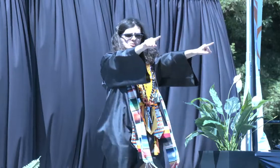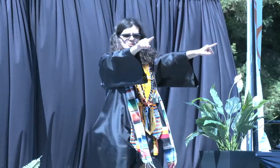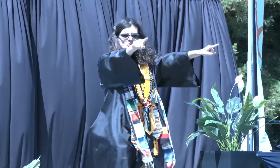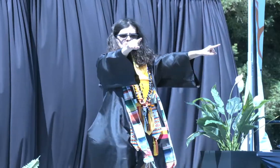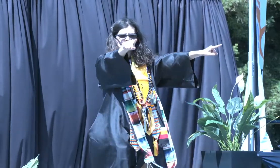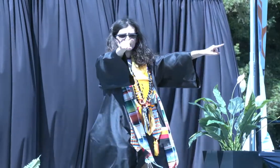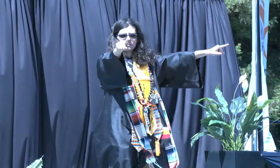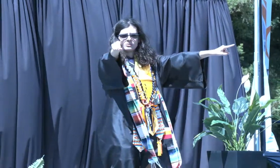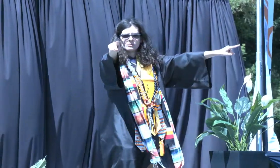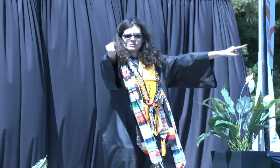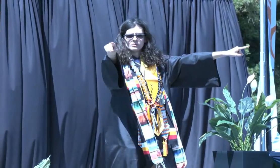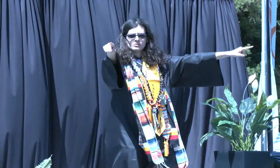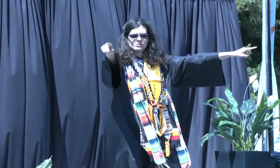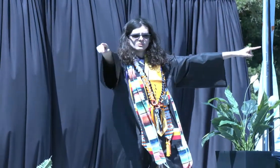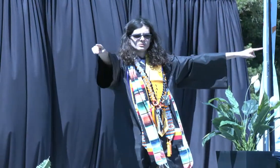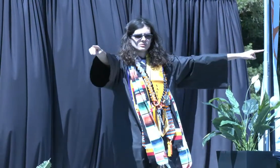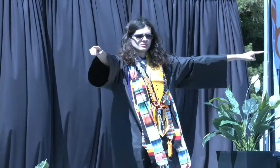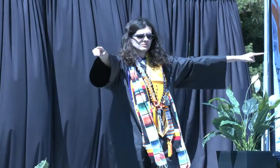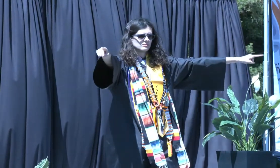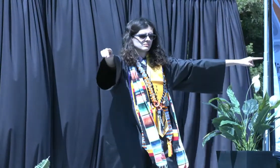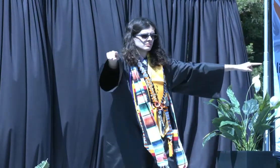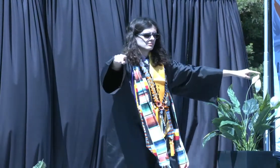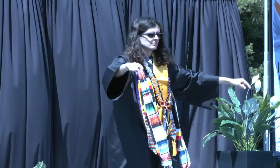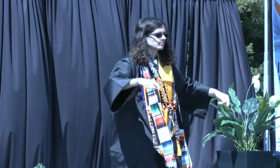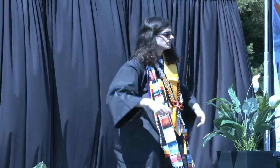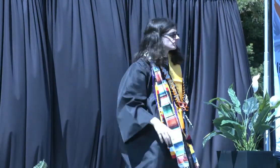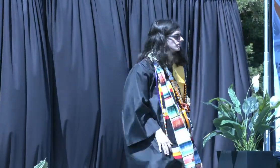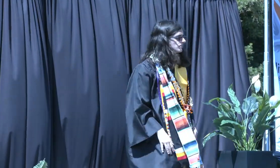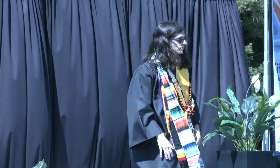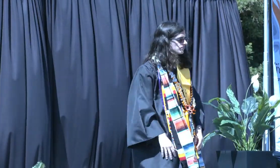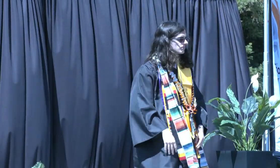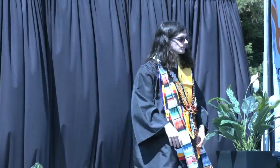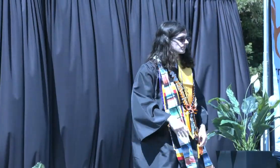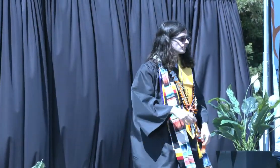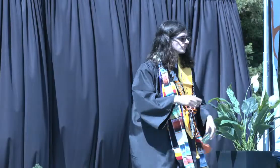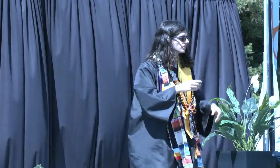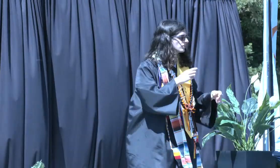we are very happy to work with you no matter what.